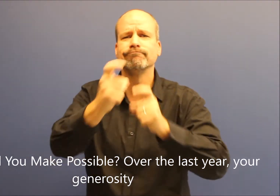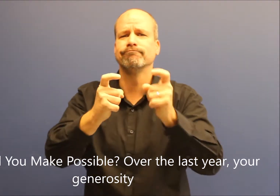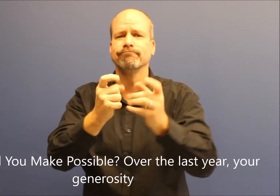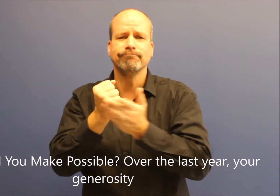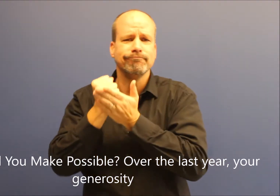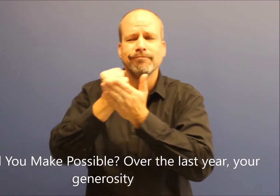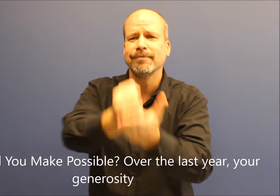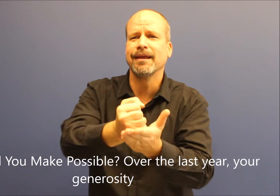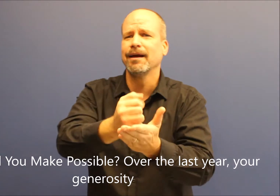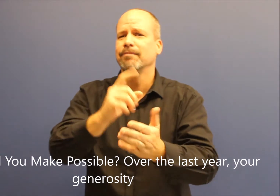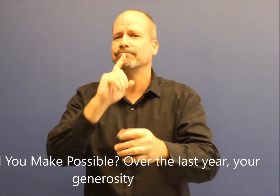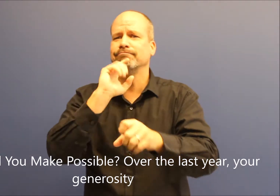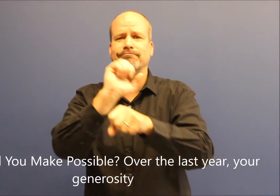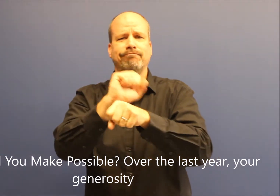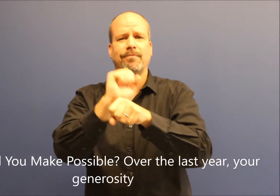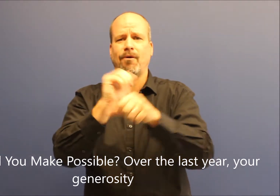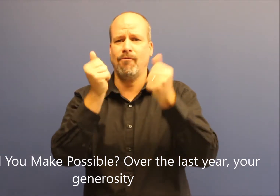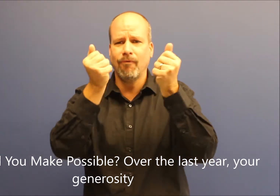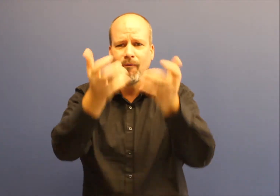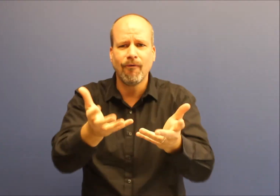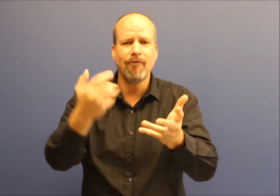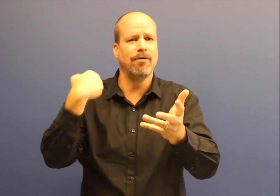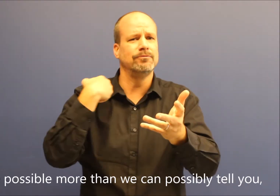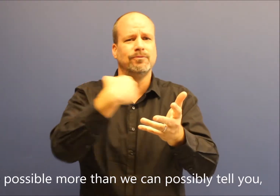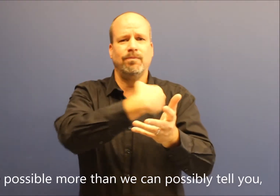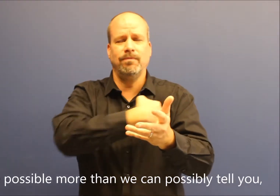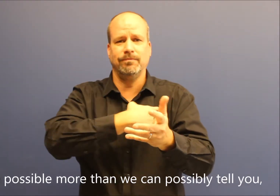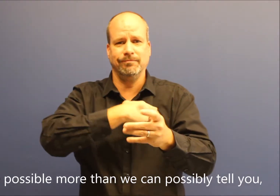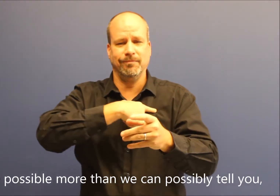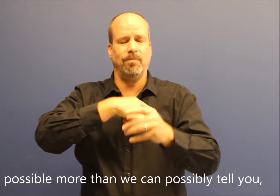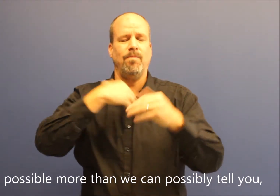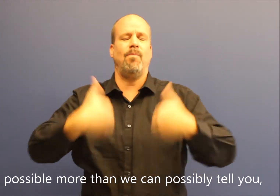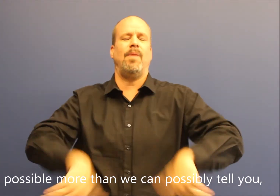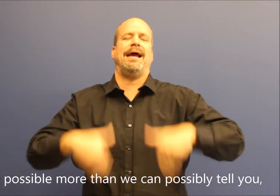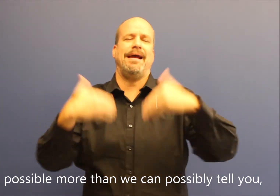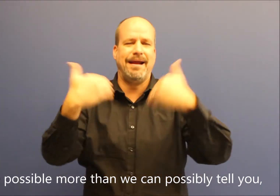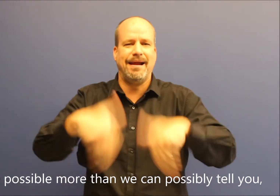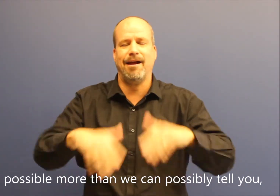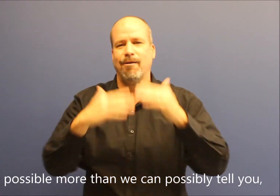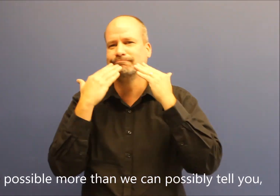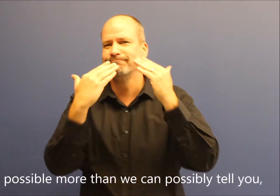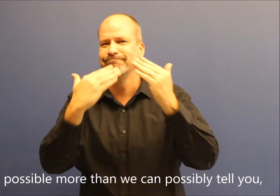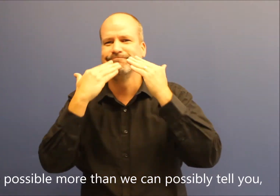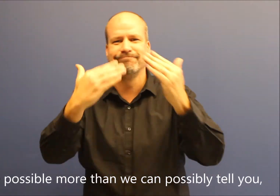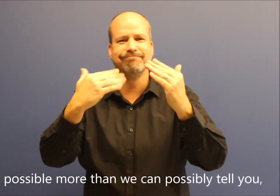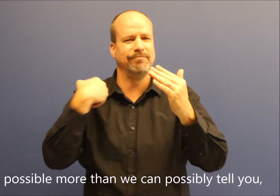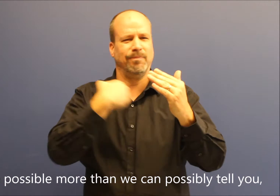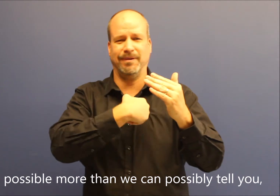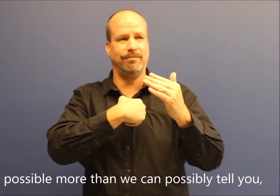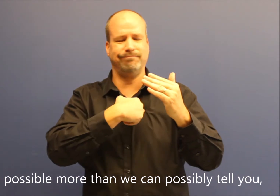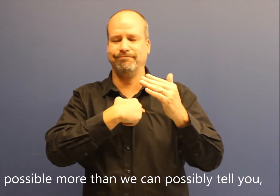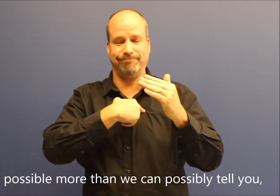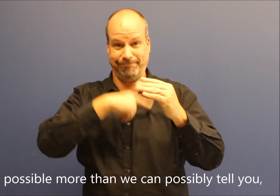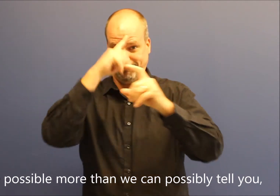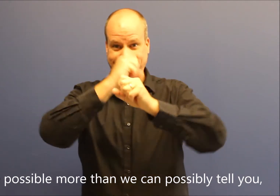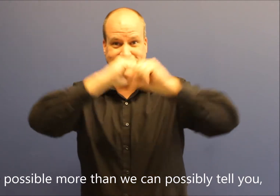Over the last year, your generosity has made possible more than we can possibly tell you.